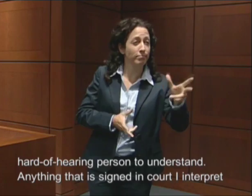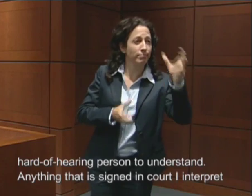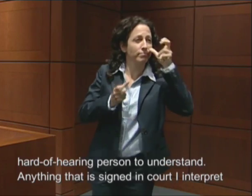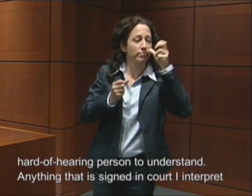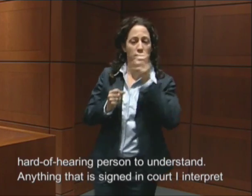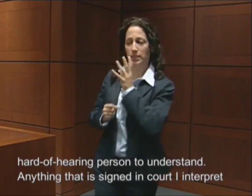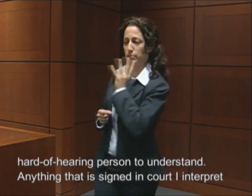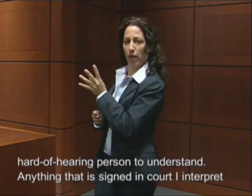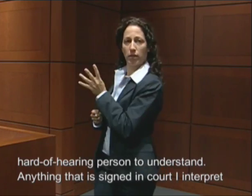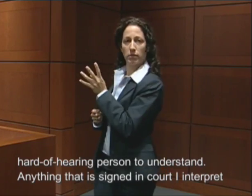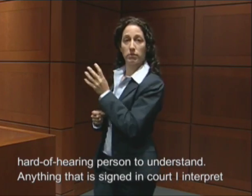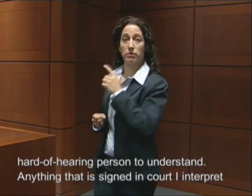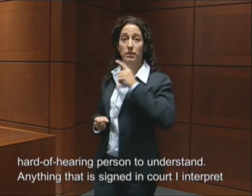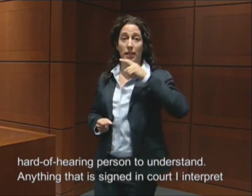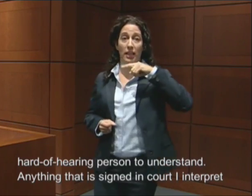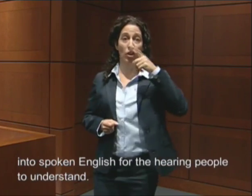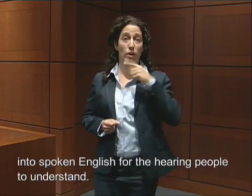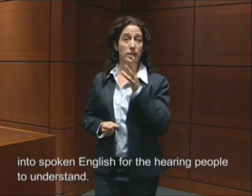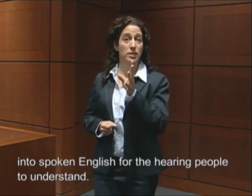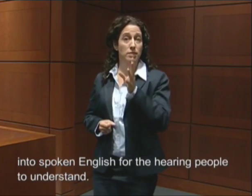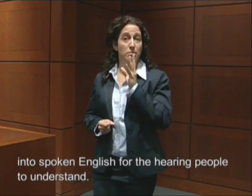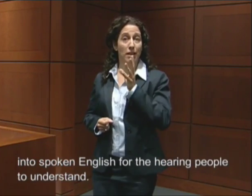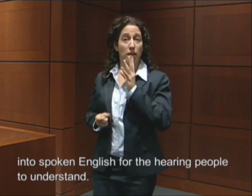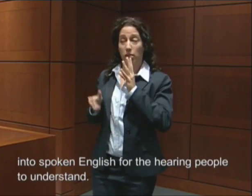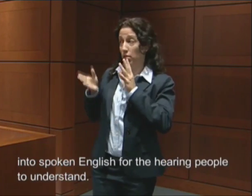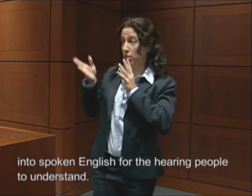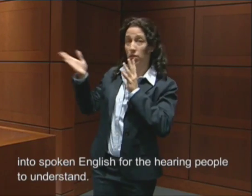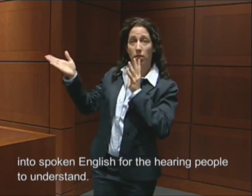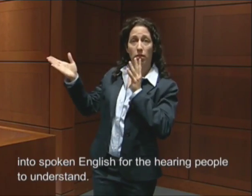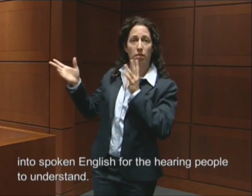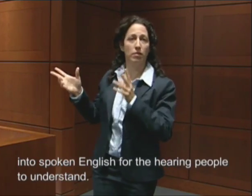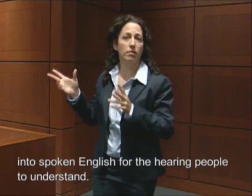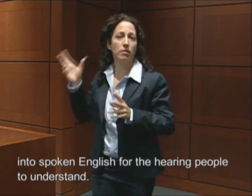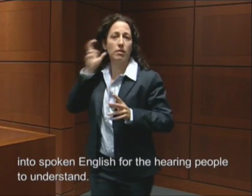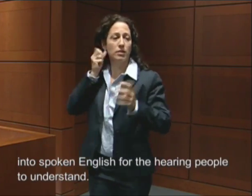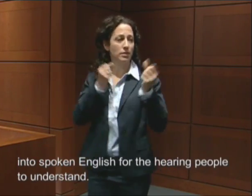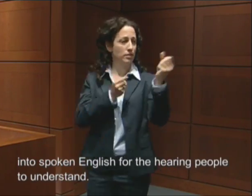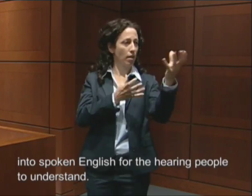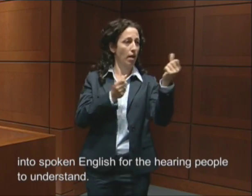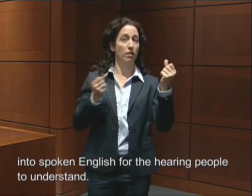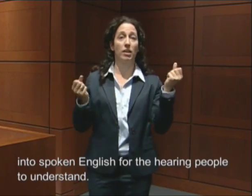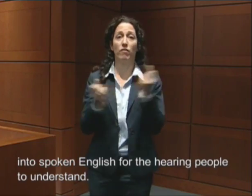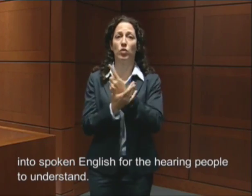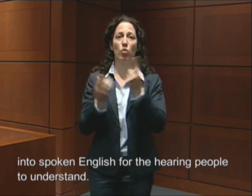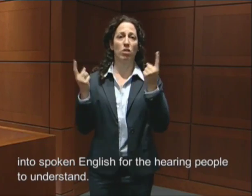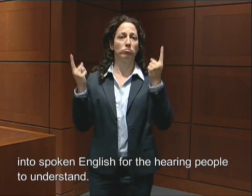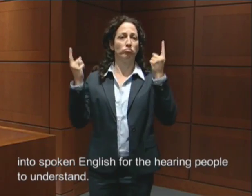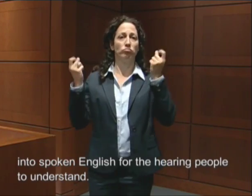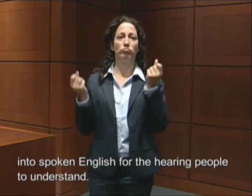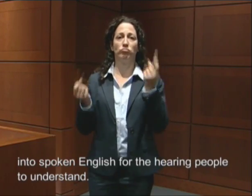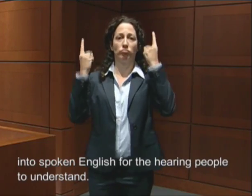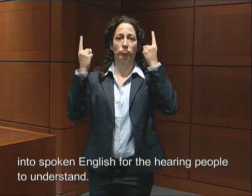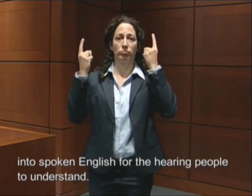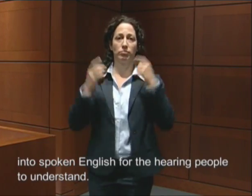understand. Anything that is signed in court, I interpret into spoken English for the hearing people to understand.